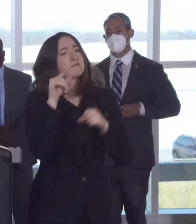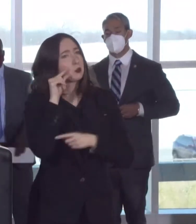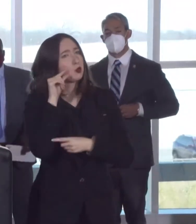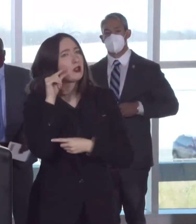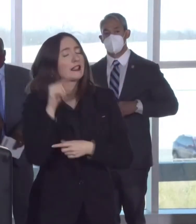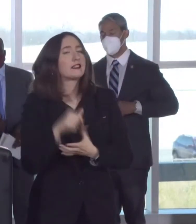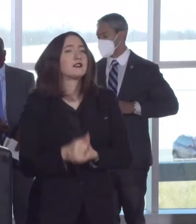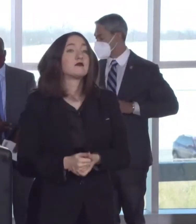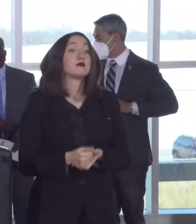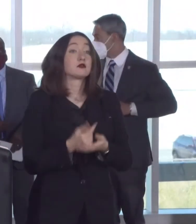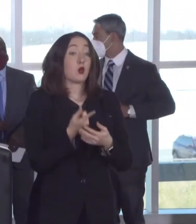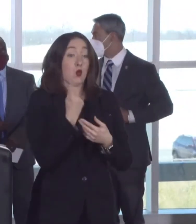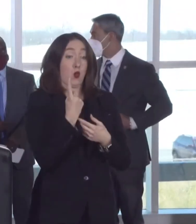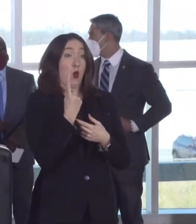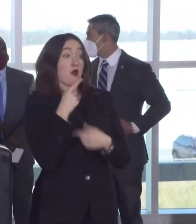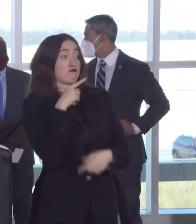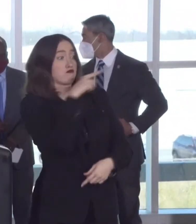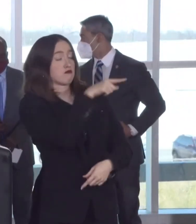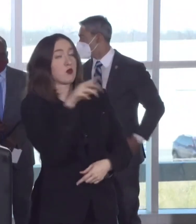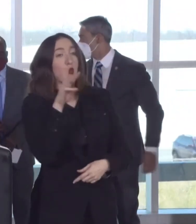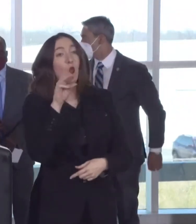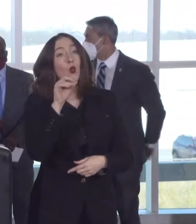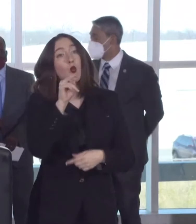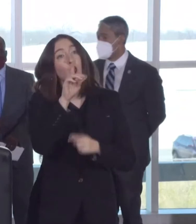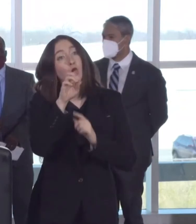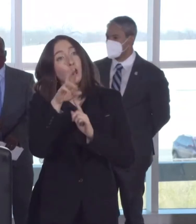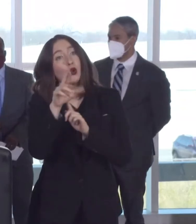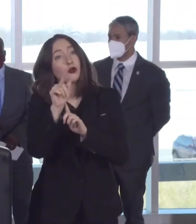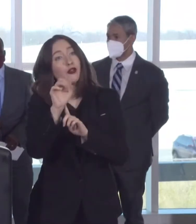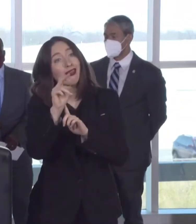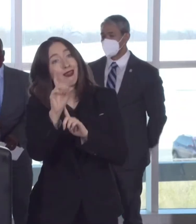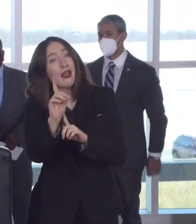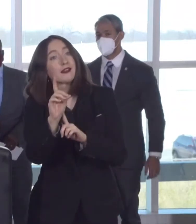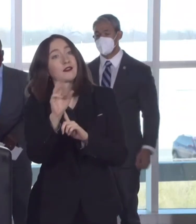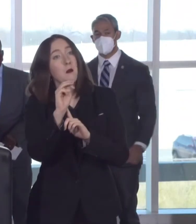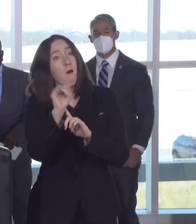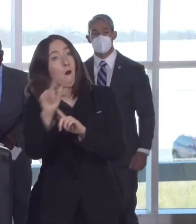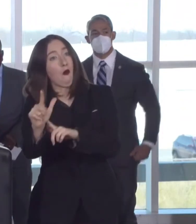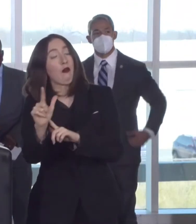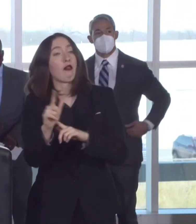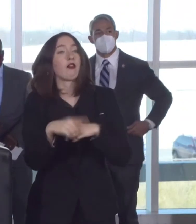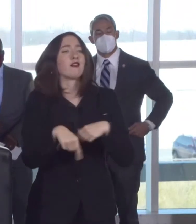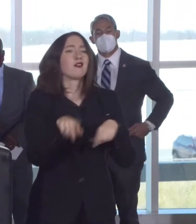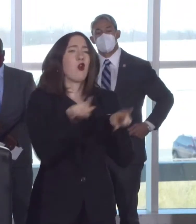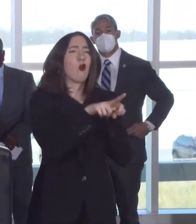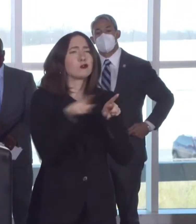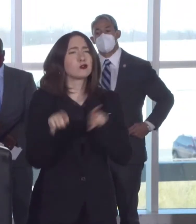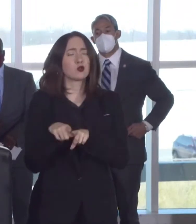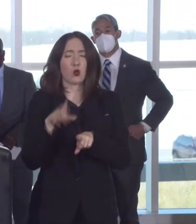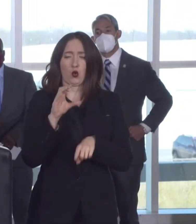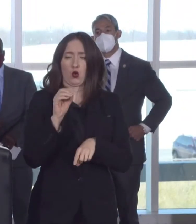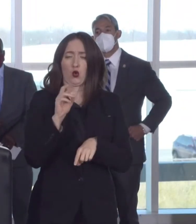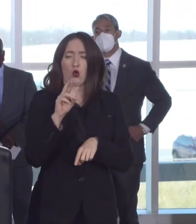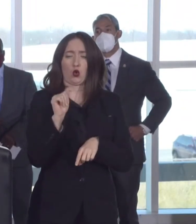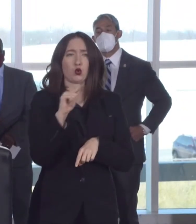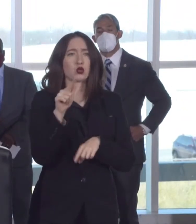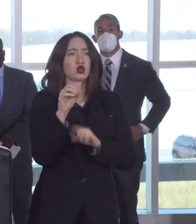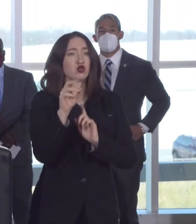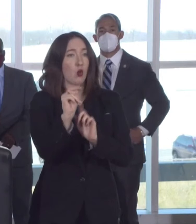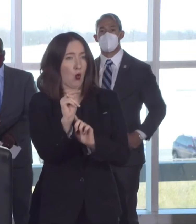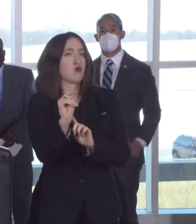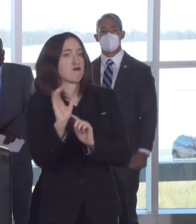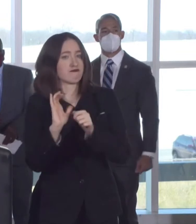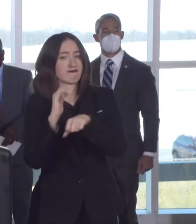The one that we have over at the Wonderland Mall, and then with Cone Corazon, they're getting a lot of people